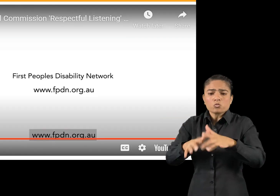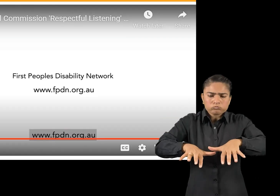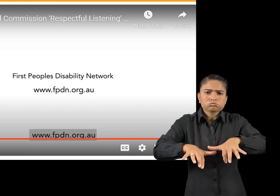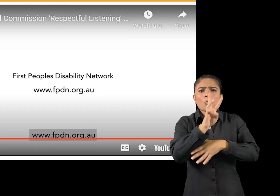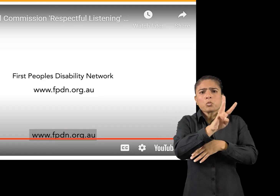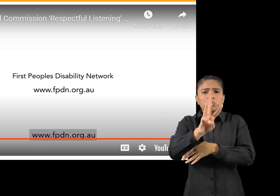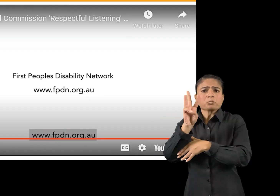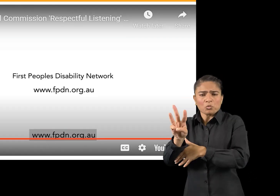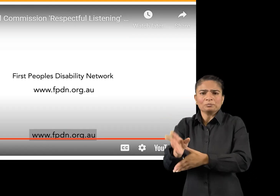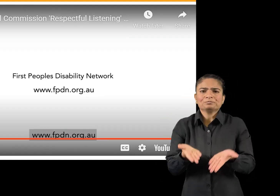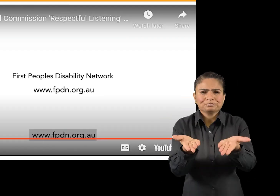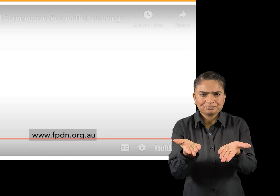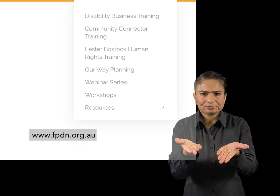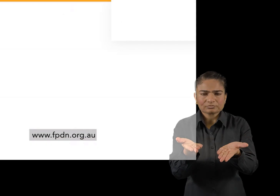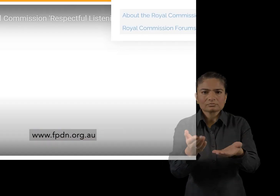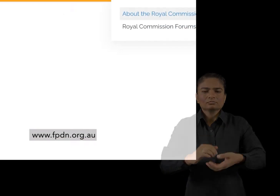fpdn.org.au.